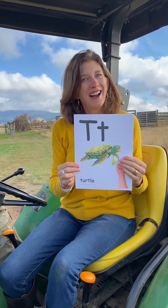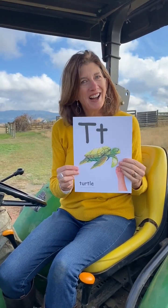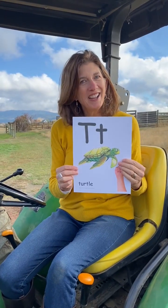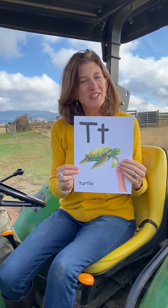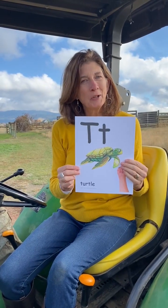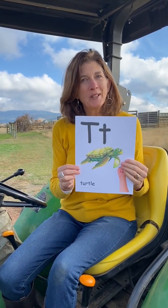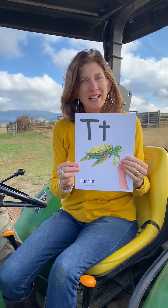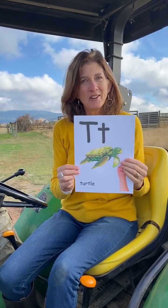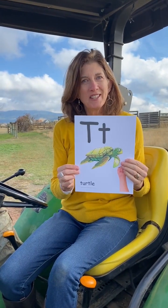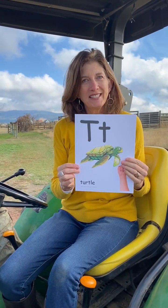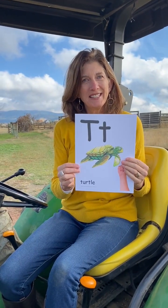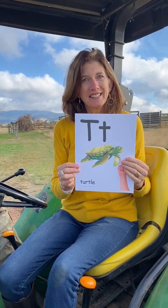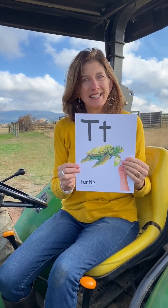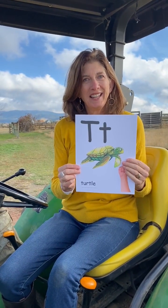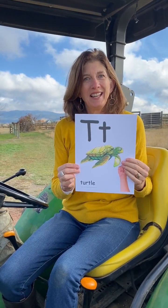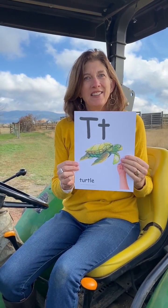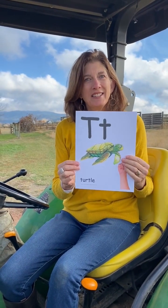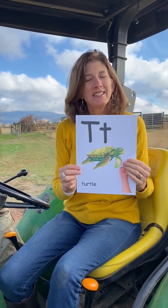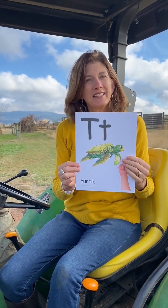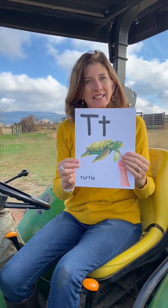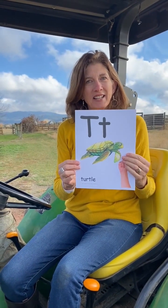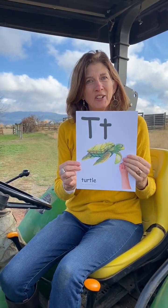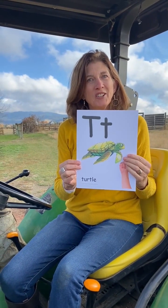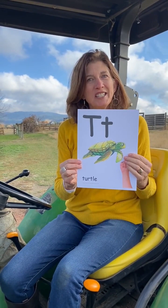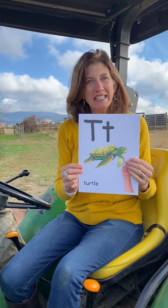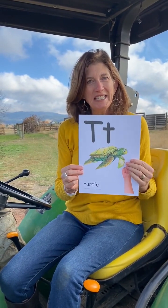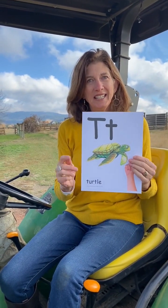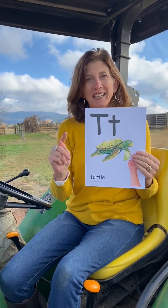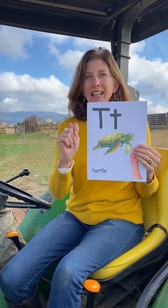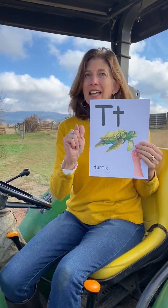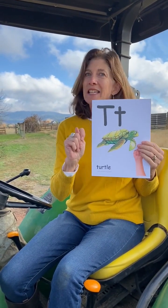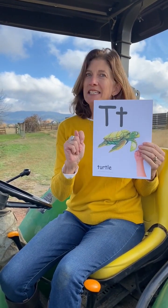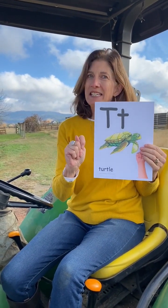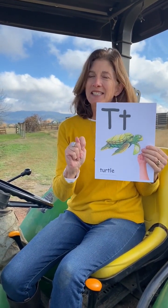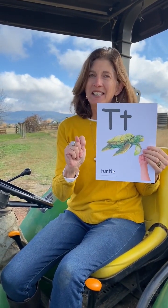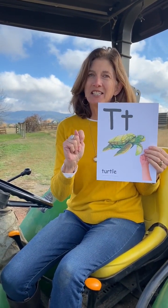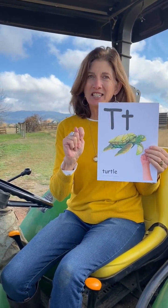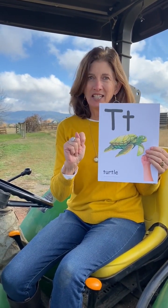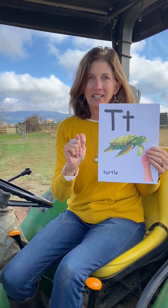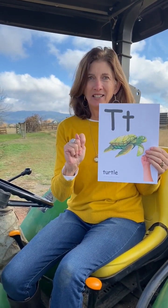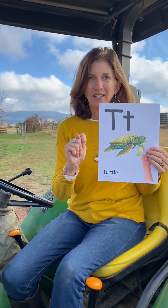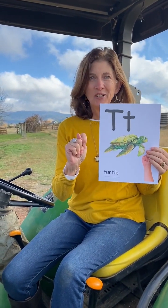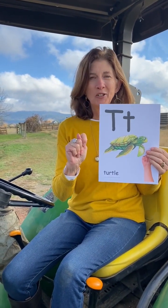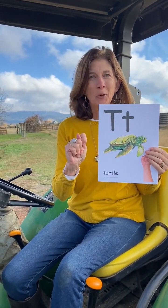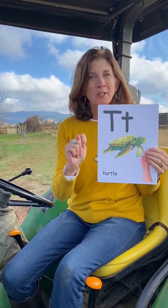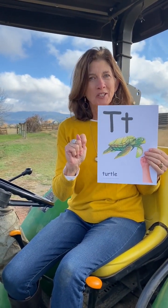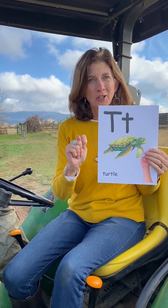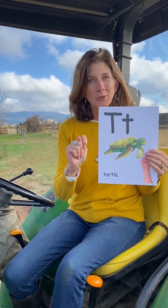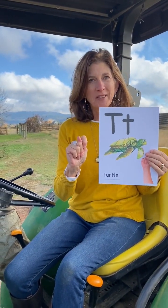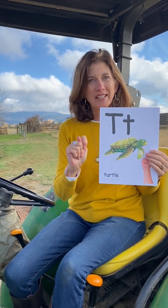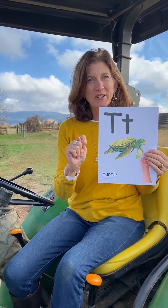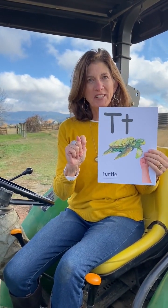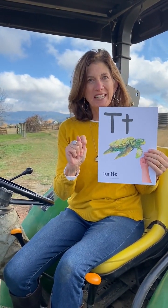Hi, do you know what letter this is? This is the letter T. T says T. Do you know what starts with the letter T?